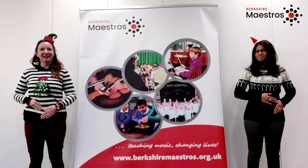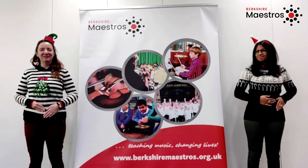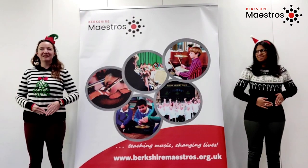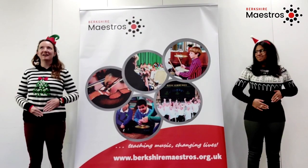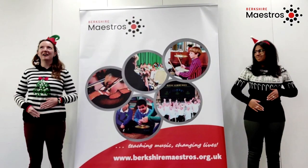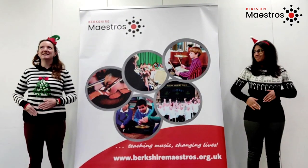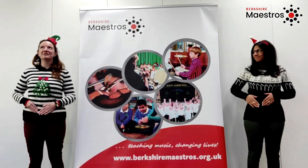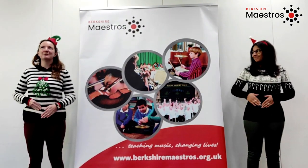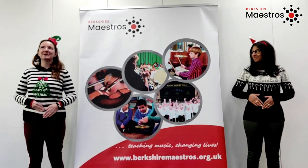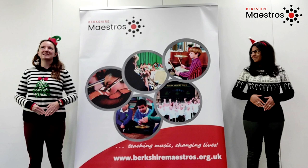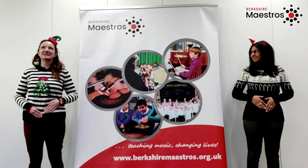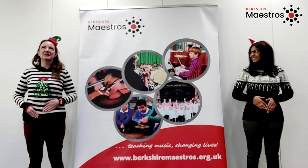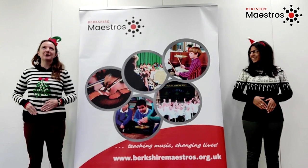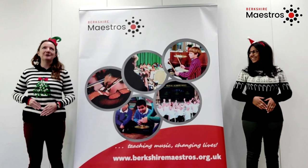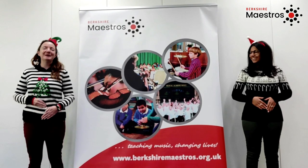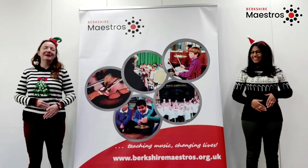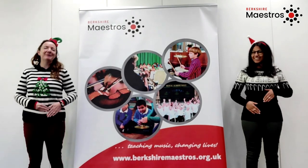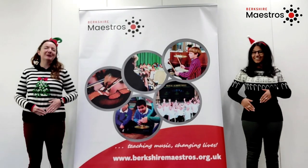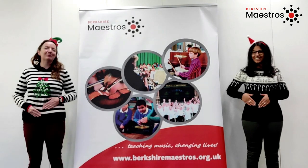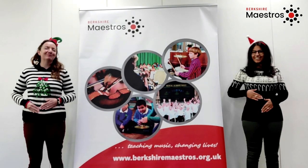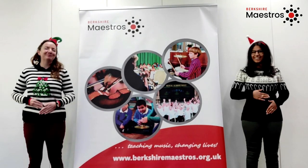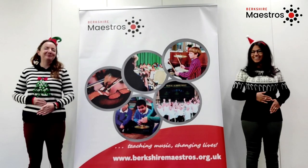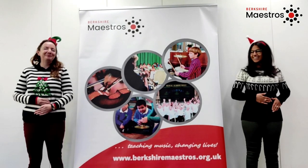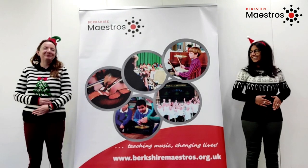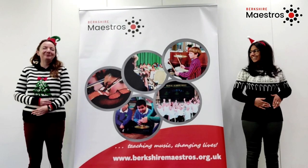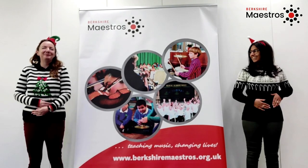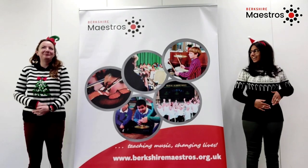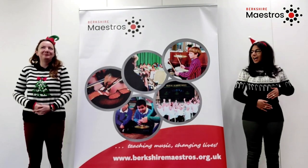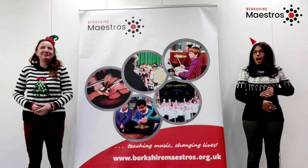lovely. The idea of them being so yummy.